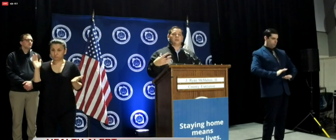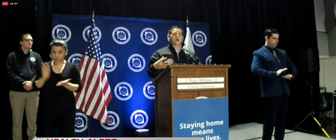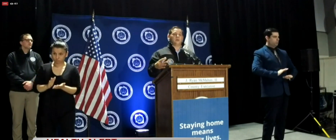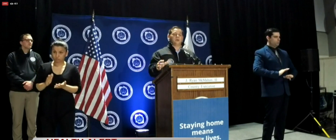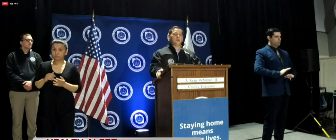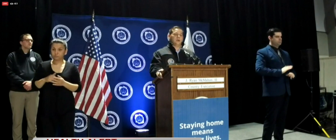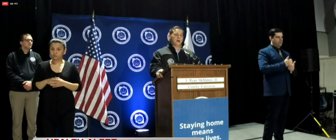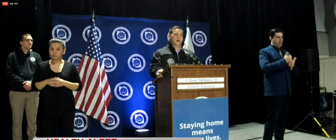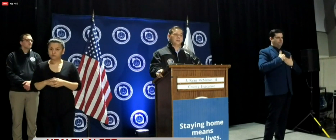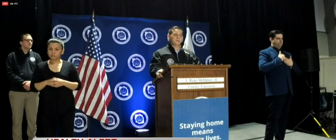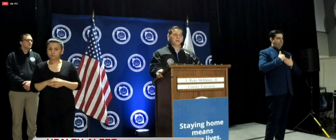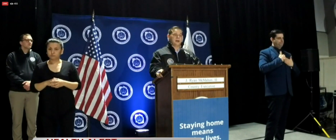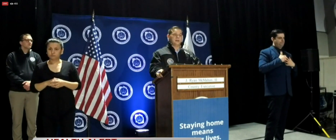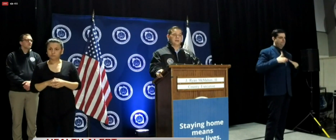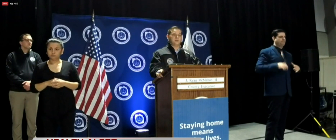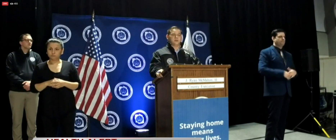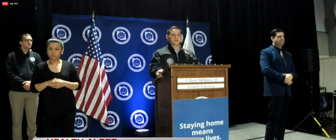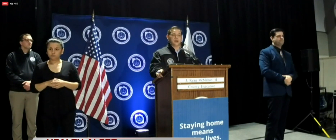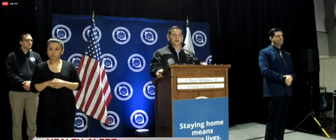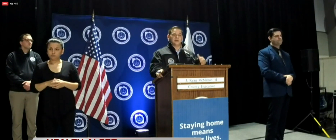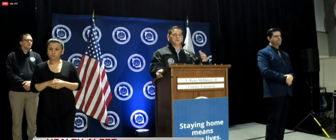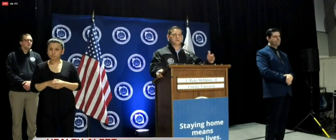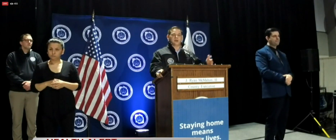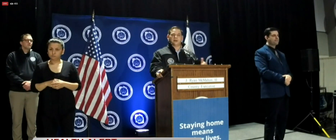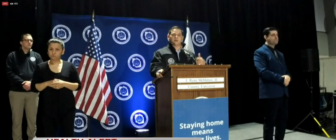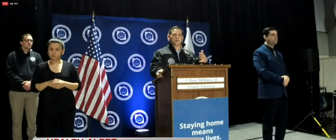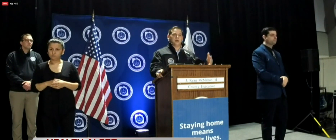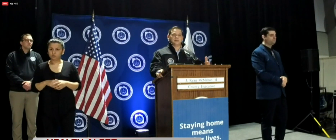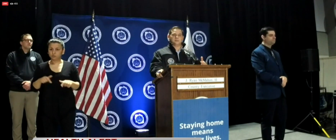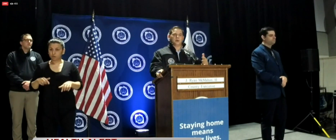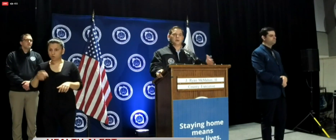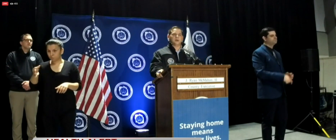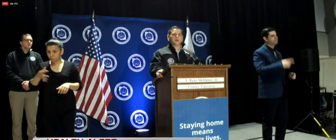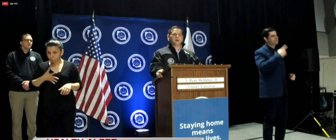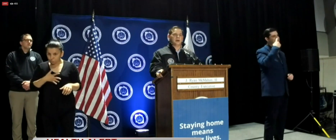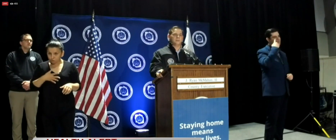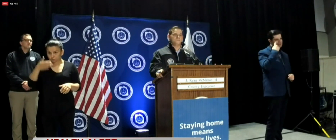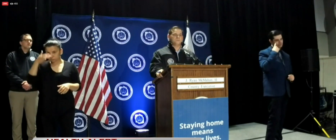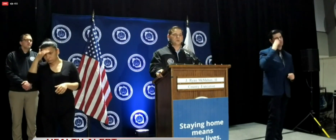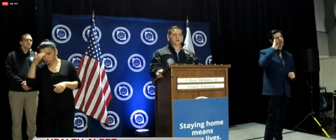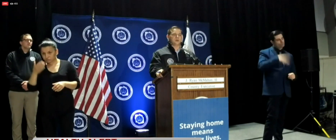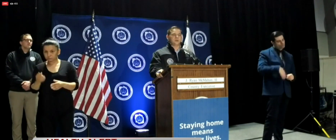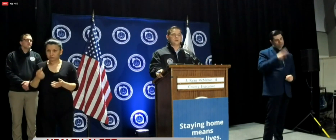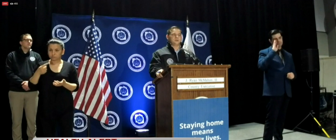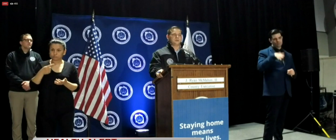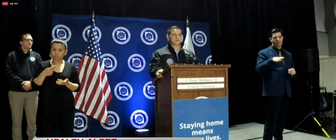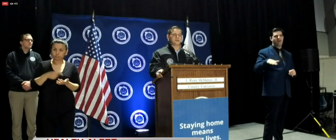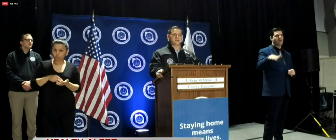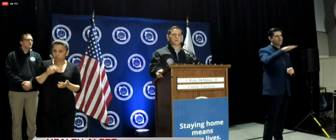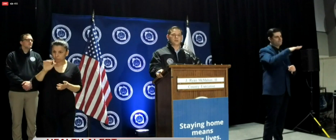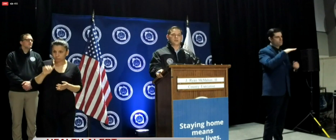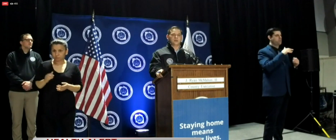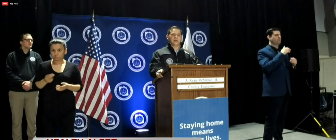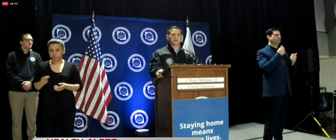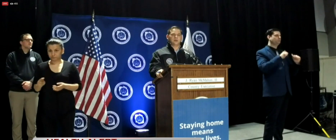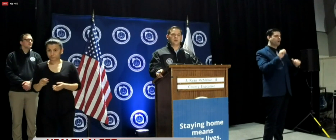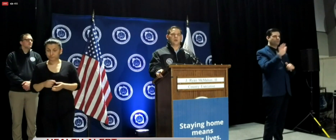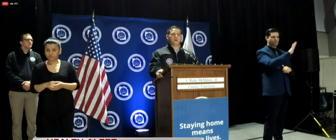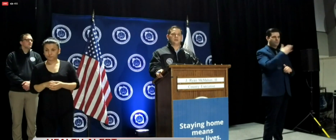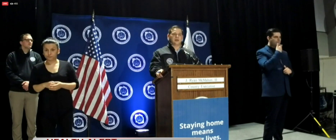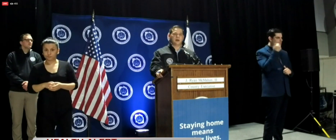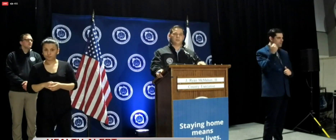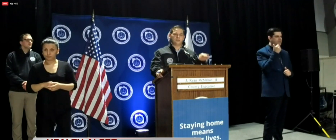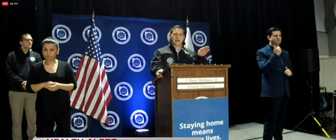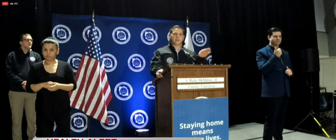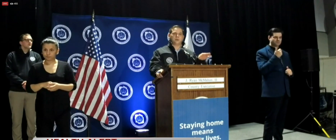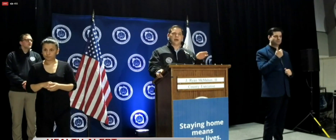hearing about. I think everybody's trying to do their best, but certainly there's things that we still can do